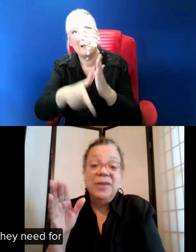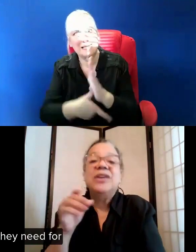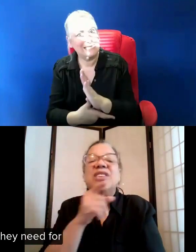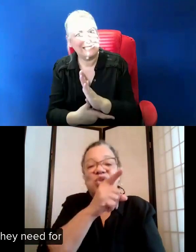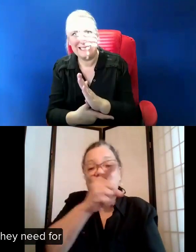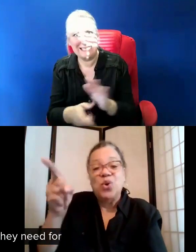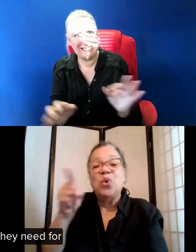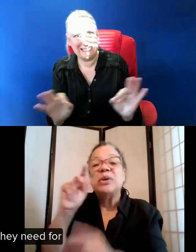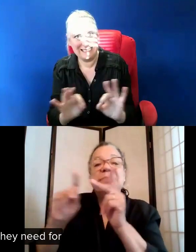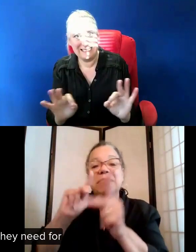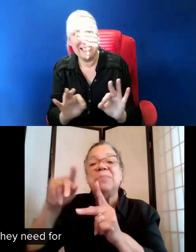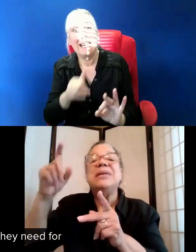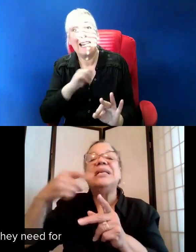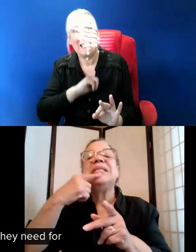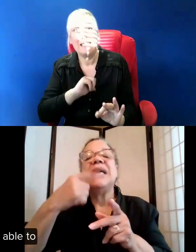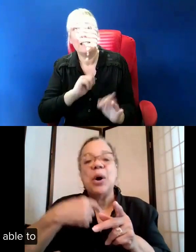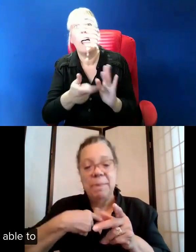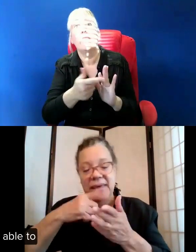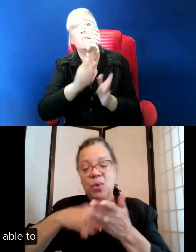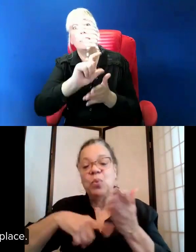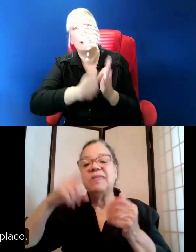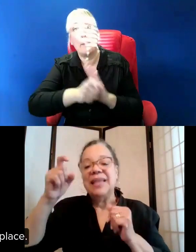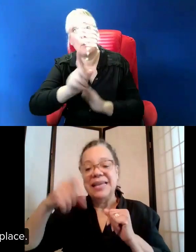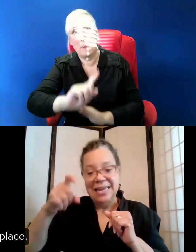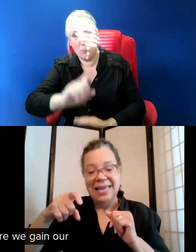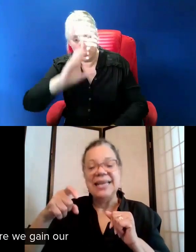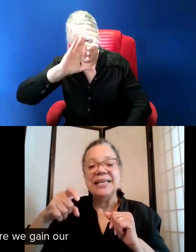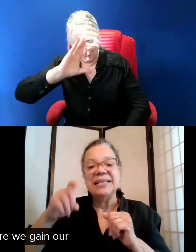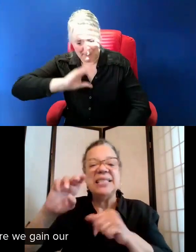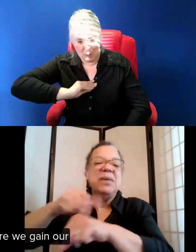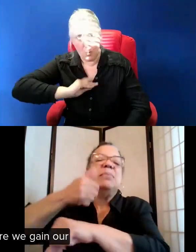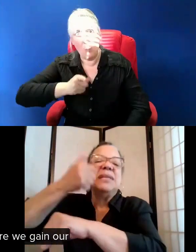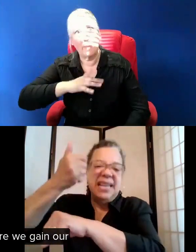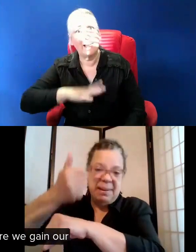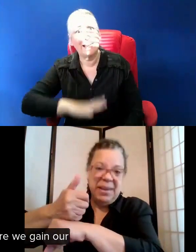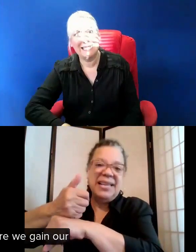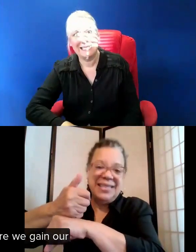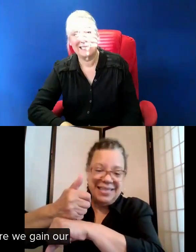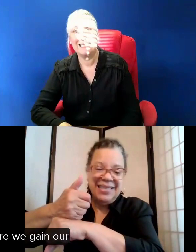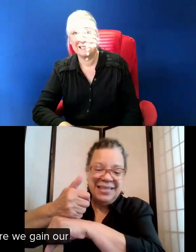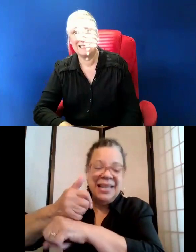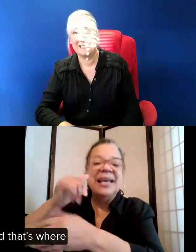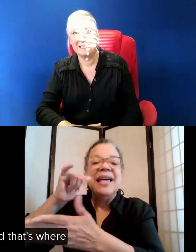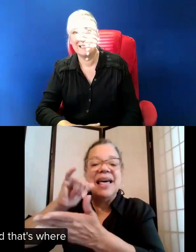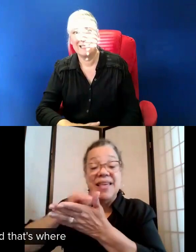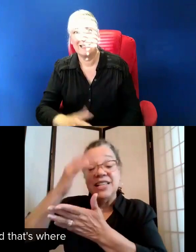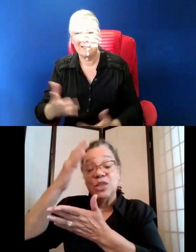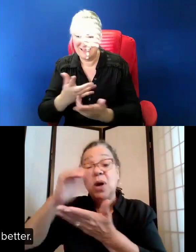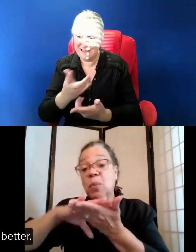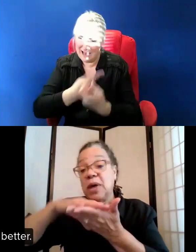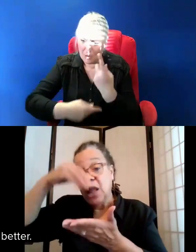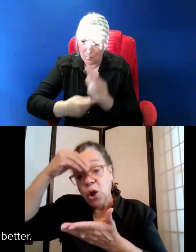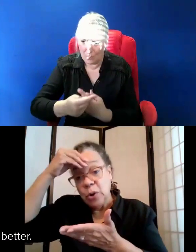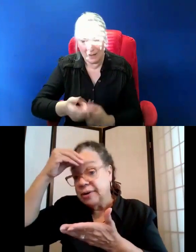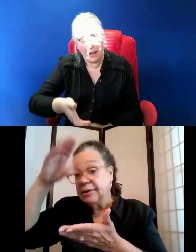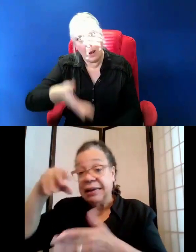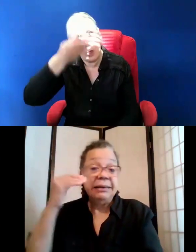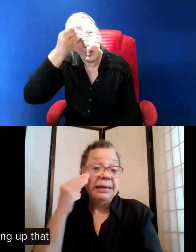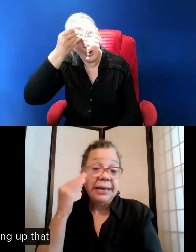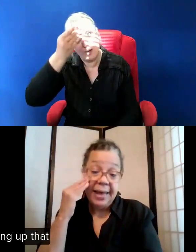to tell me what they need, for us to be able to put in place. And that's where we gain our knowledge, and that's where we get